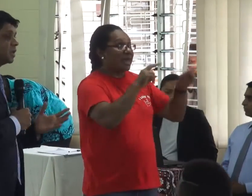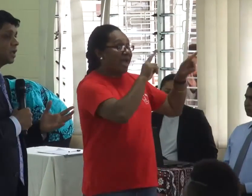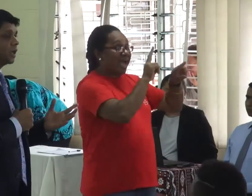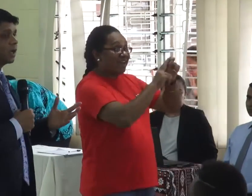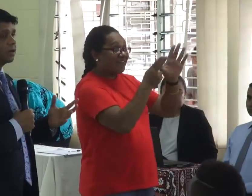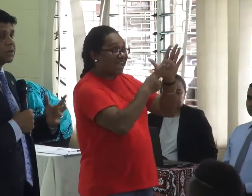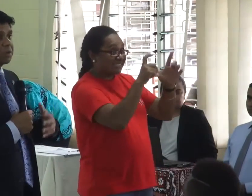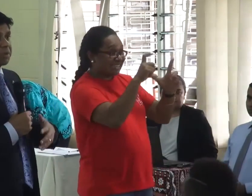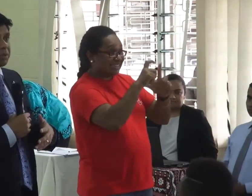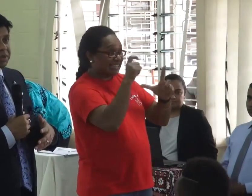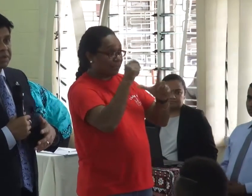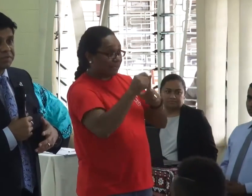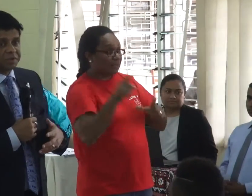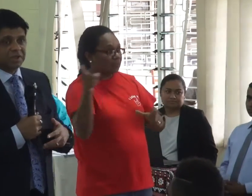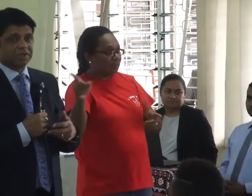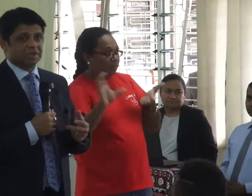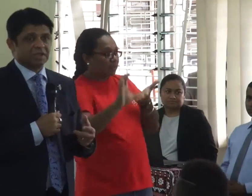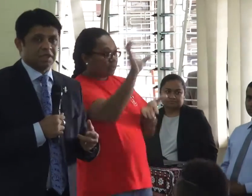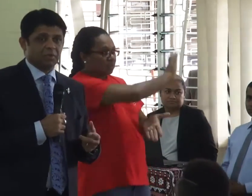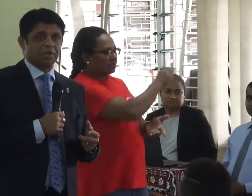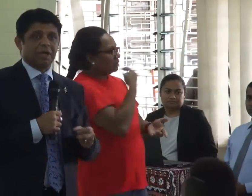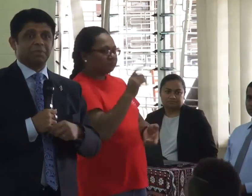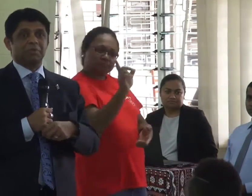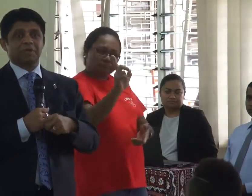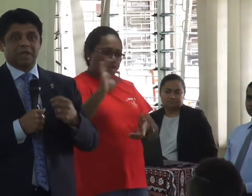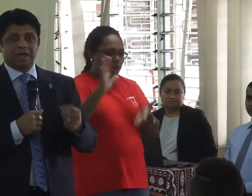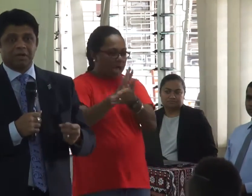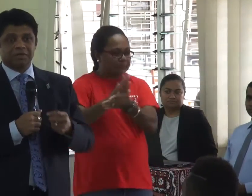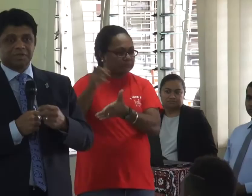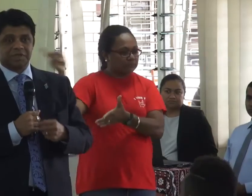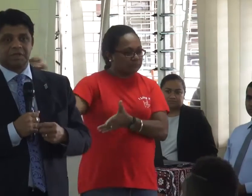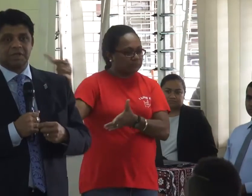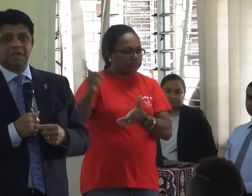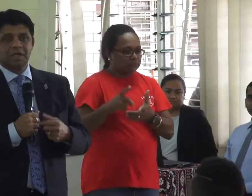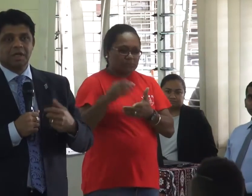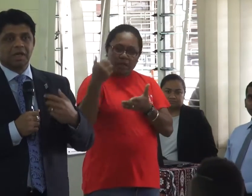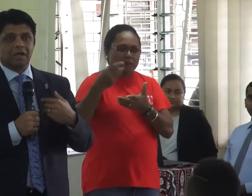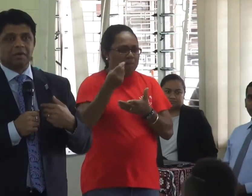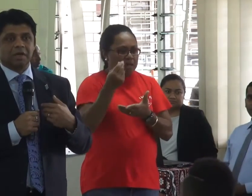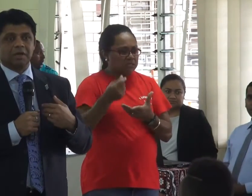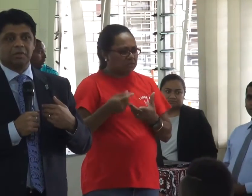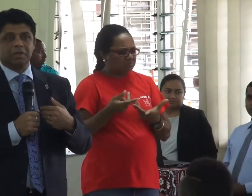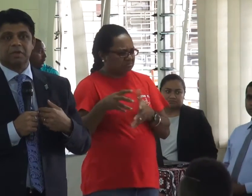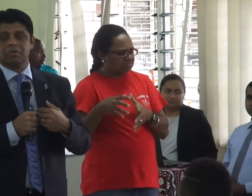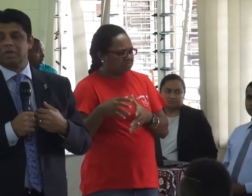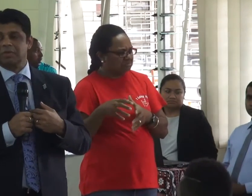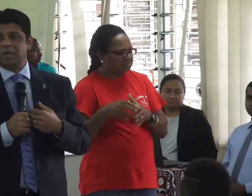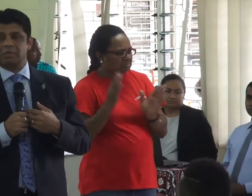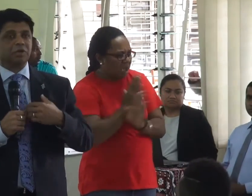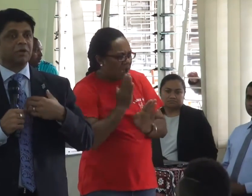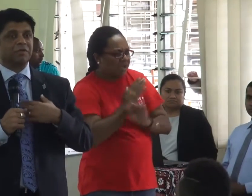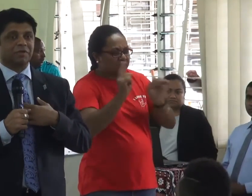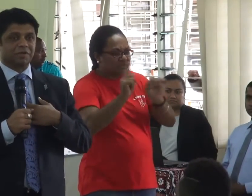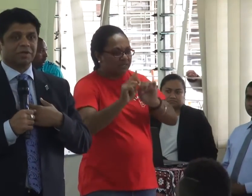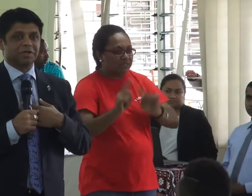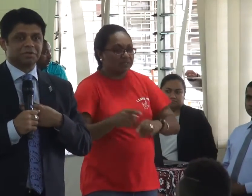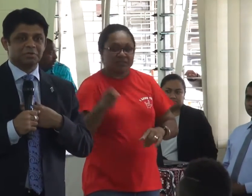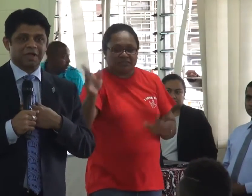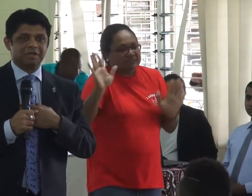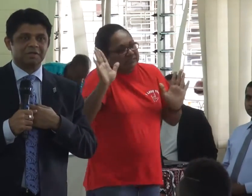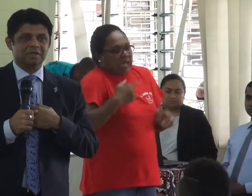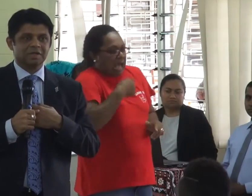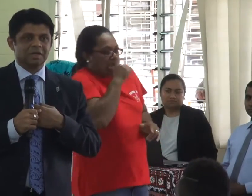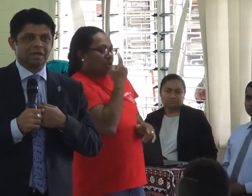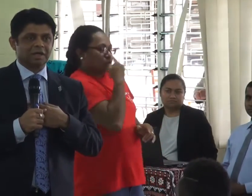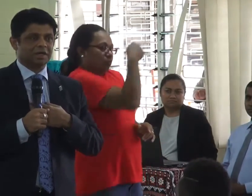Association. Some people in the Western Division, they said that they weren't happy with the accounts, etc. And we told them that we don't have the authority to